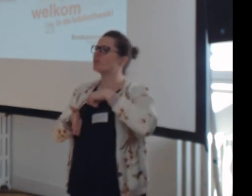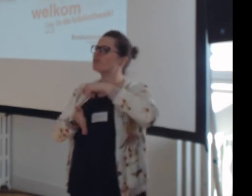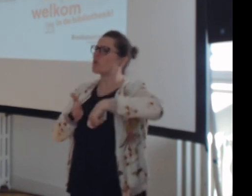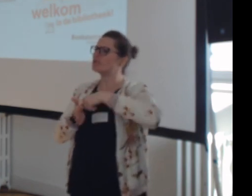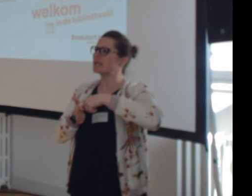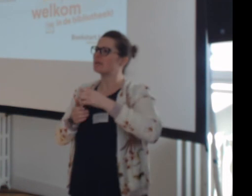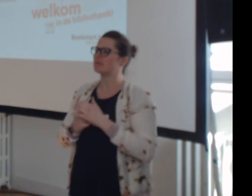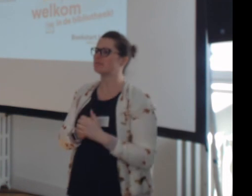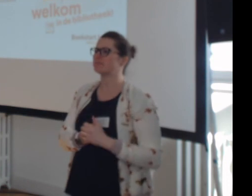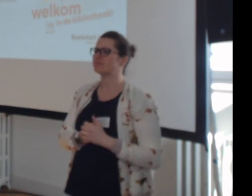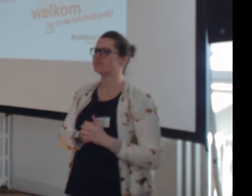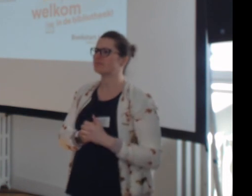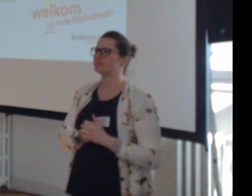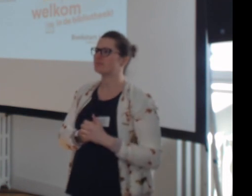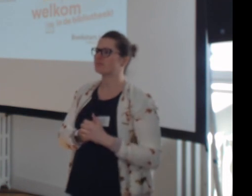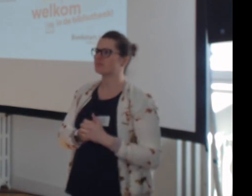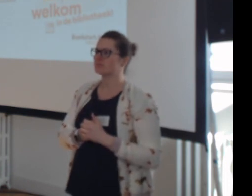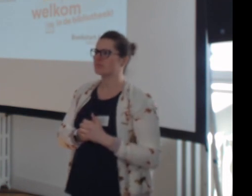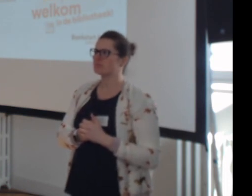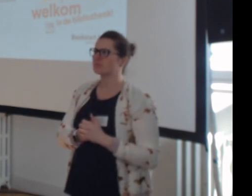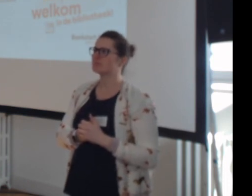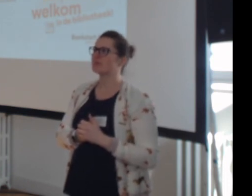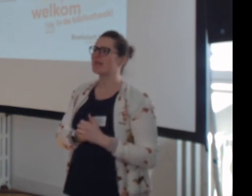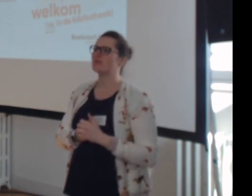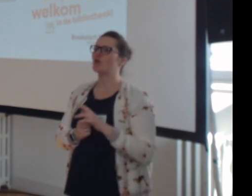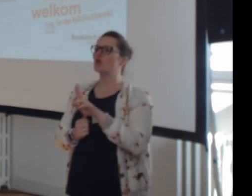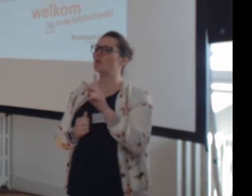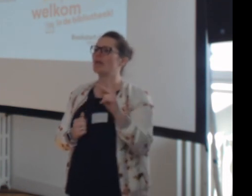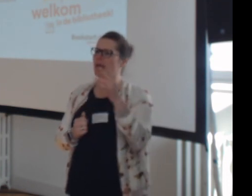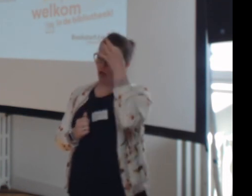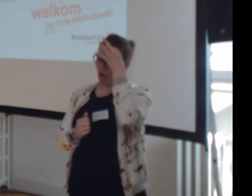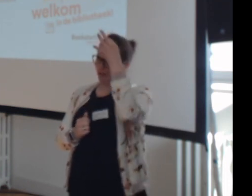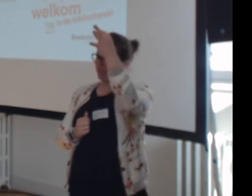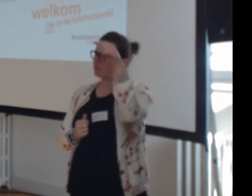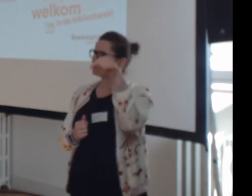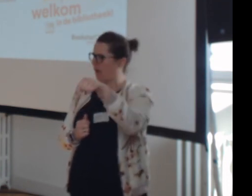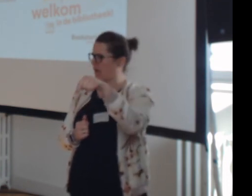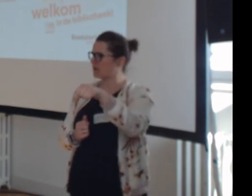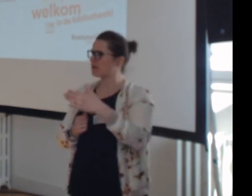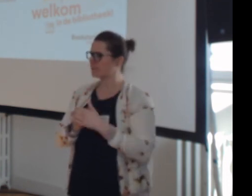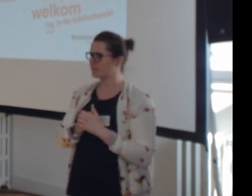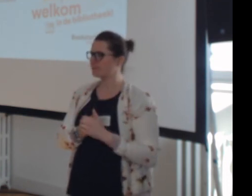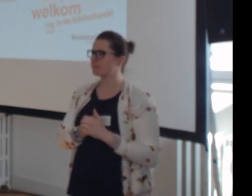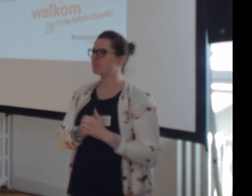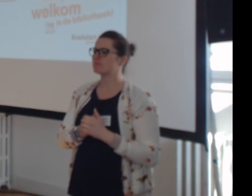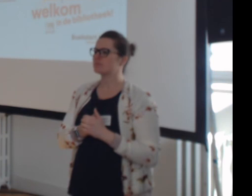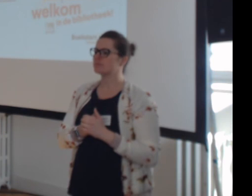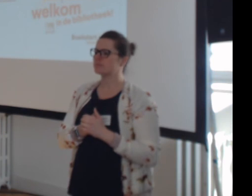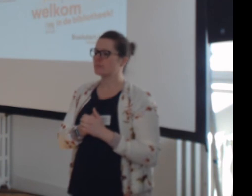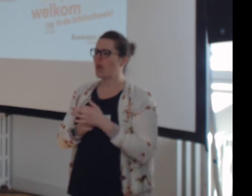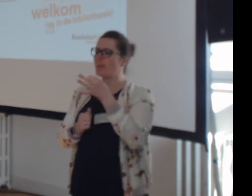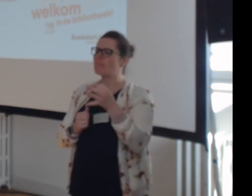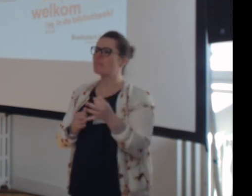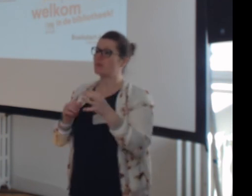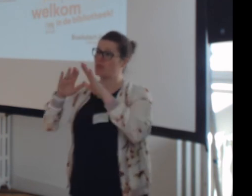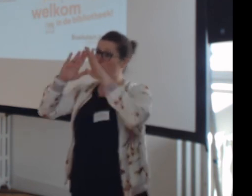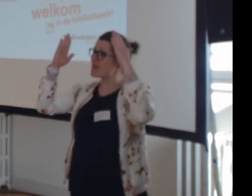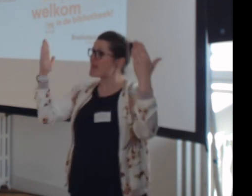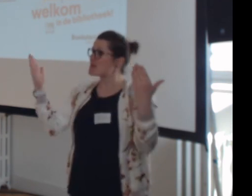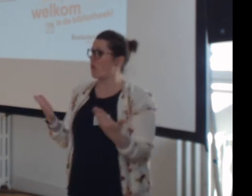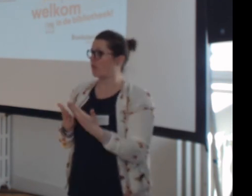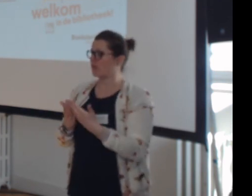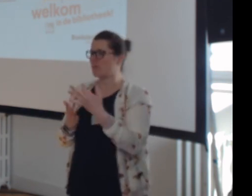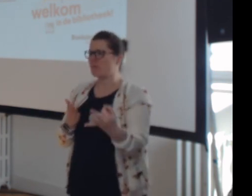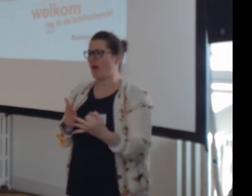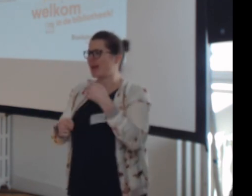Bookstart was invented actually in the UK. Has been playing a role all over the world.